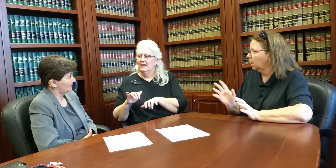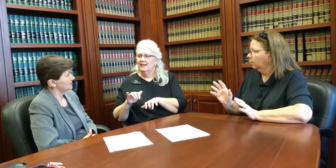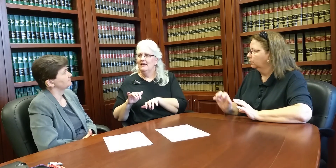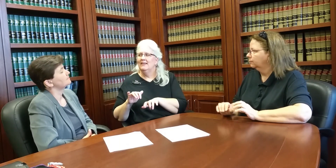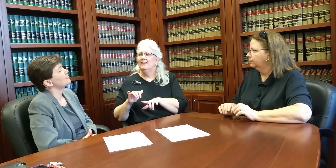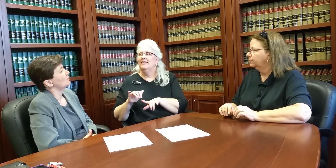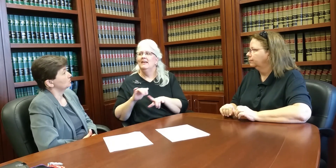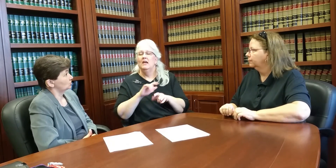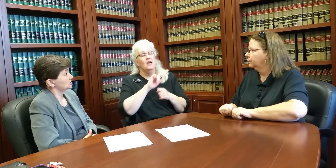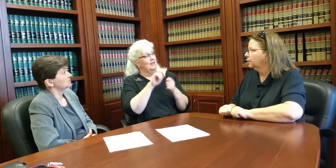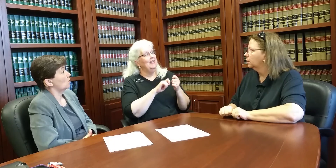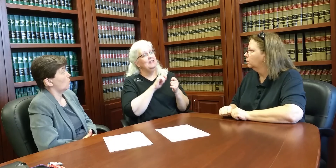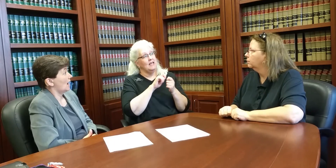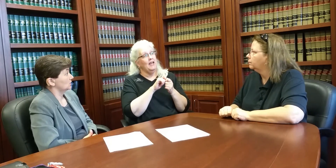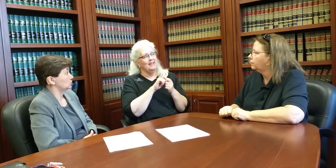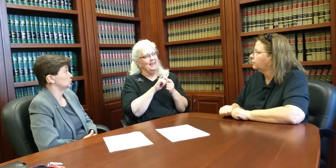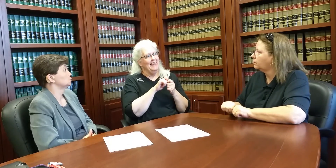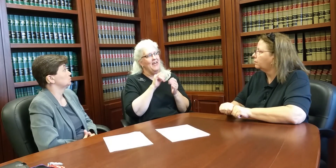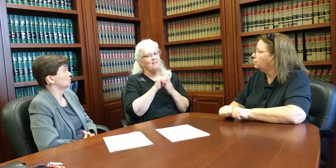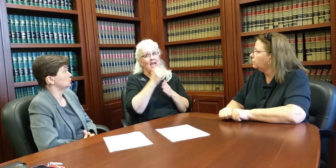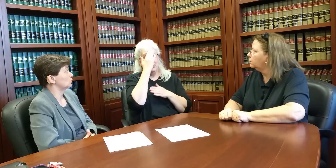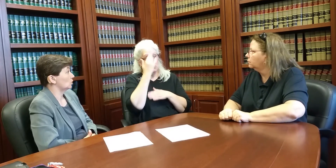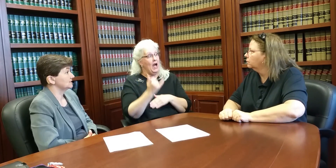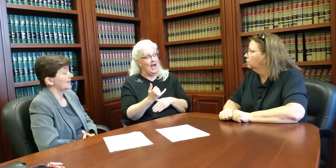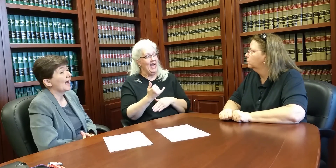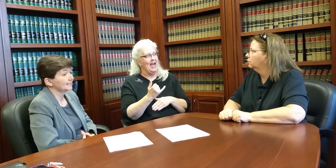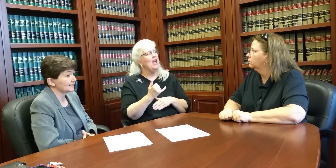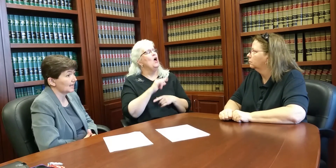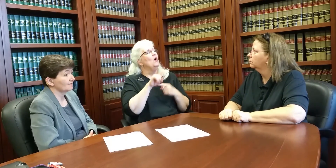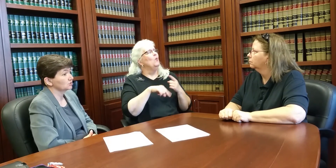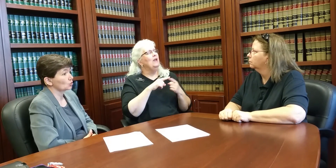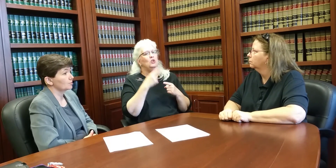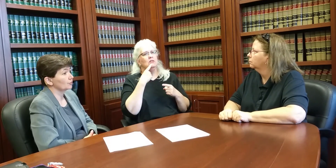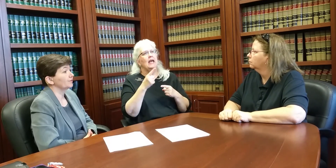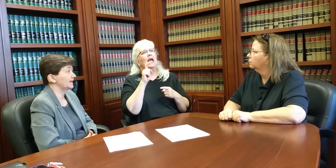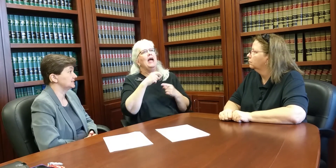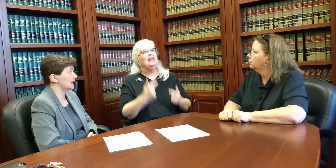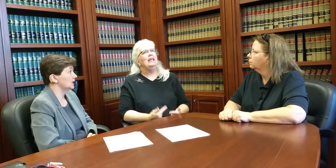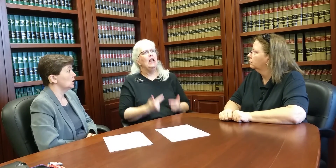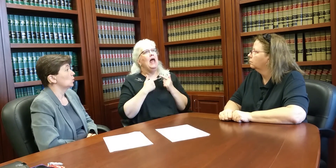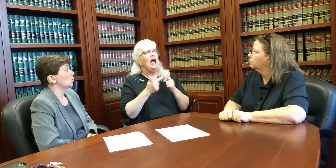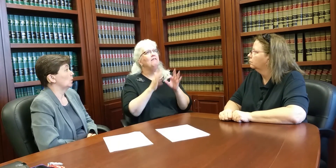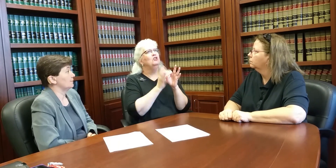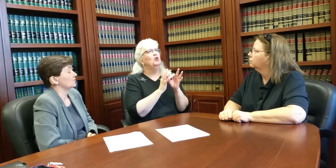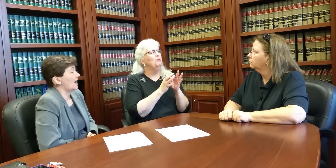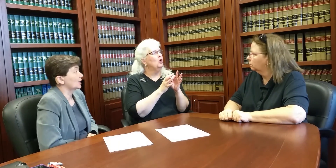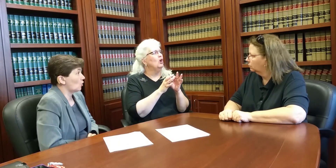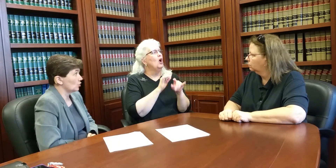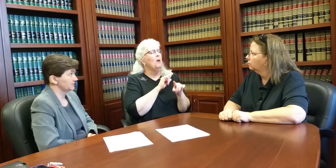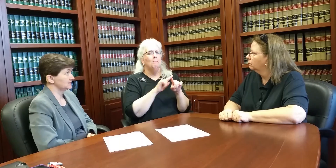Exactly. Which is so why when you go and say, I need a live interpreter, and they say, we can provide card